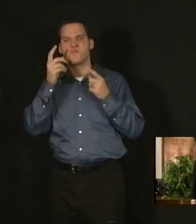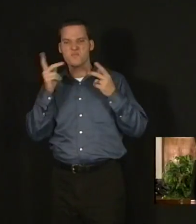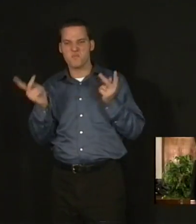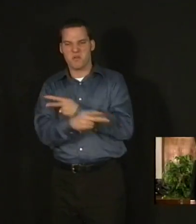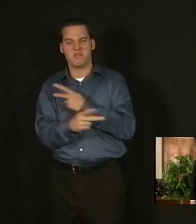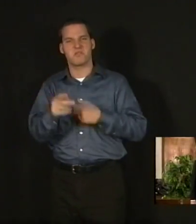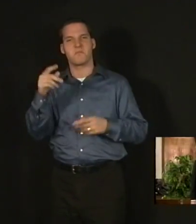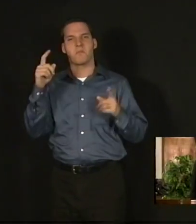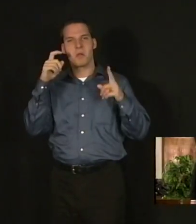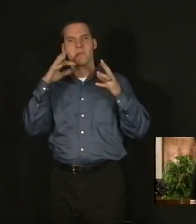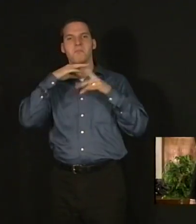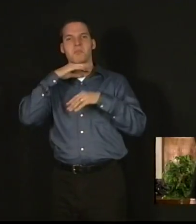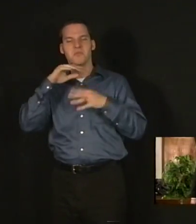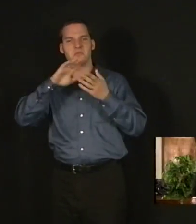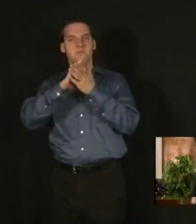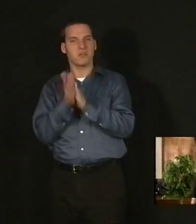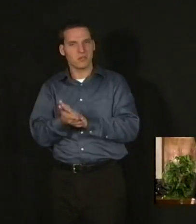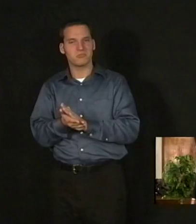going to get.